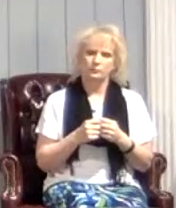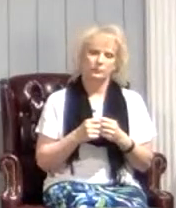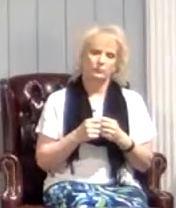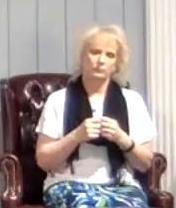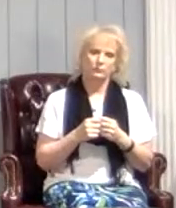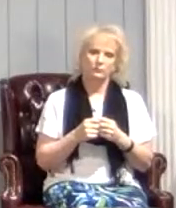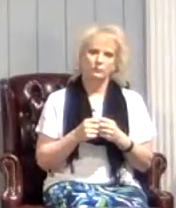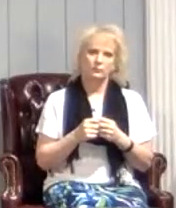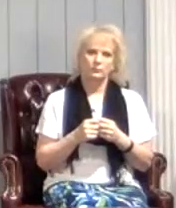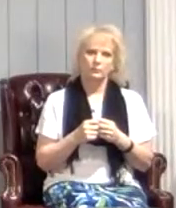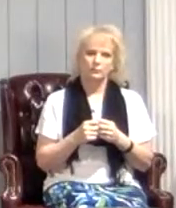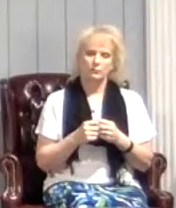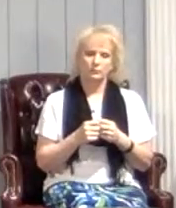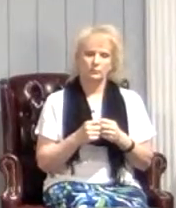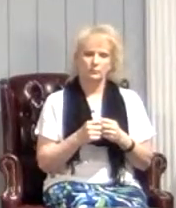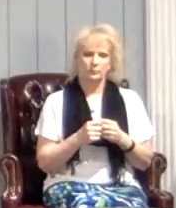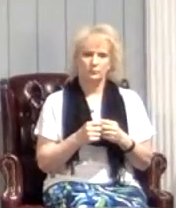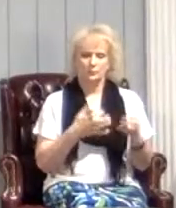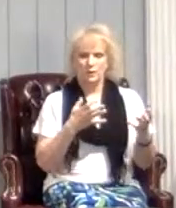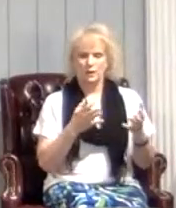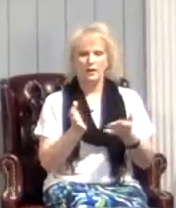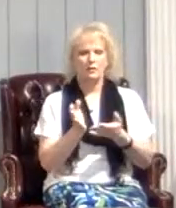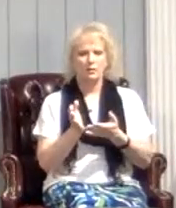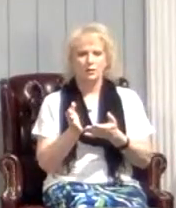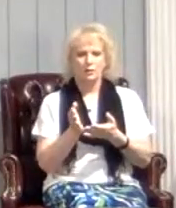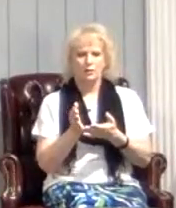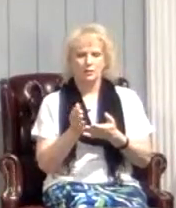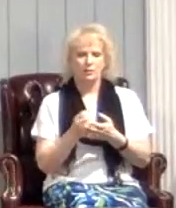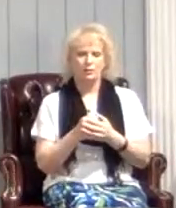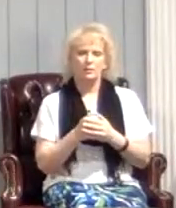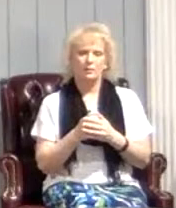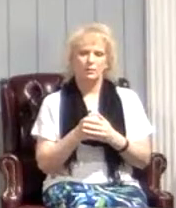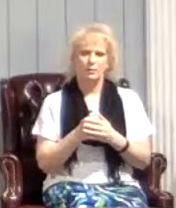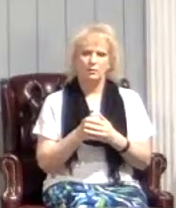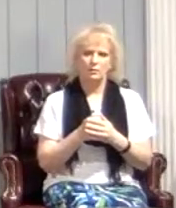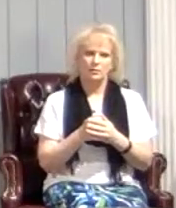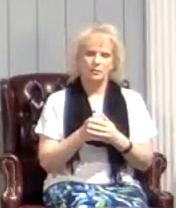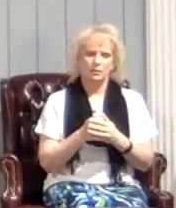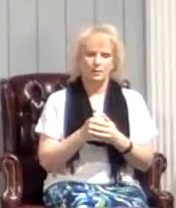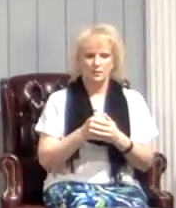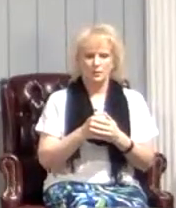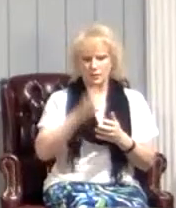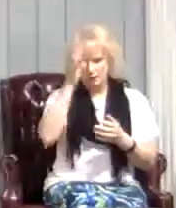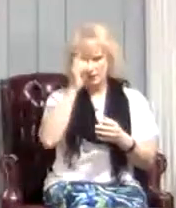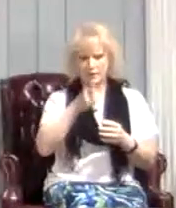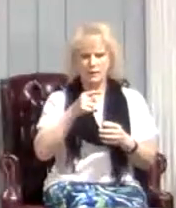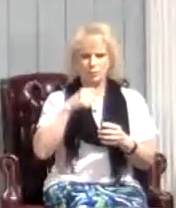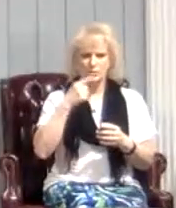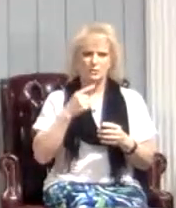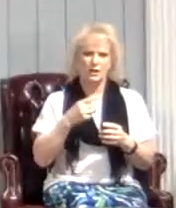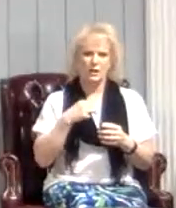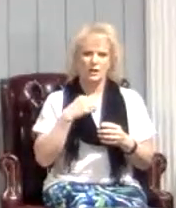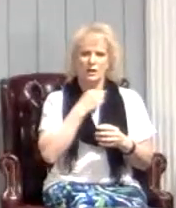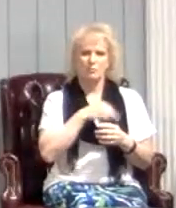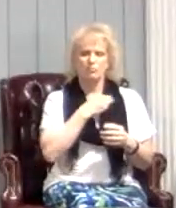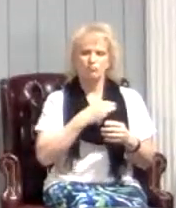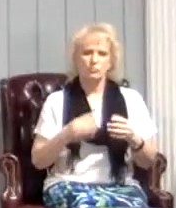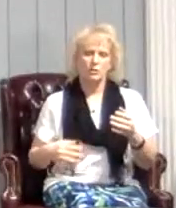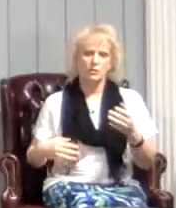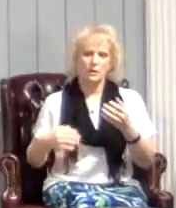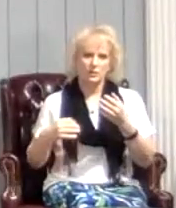There were people who agreed with his point. There were others who didn't. But he was trying to make this point. What he was saying is the missions